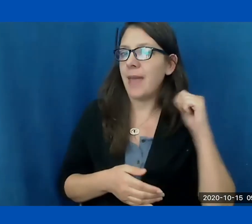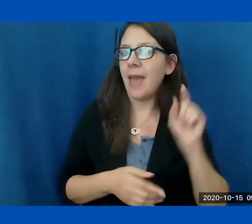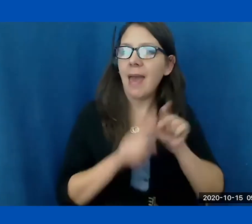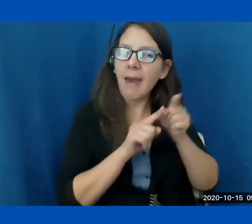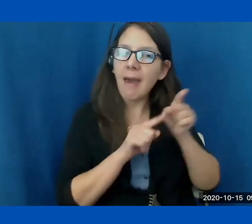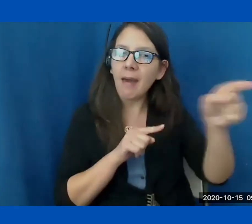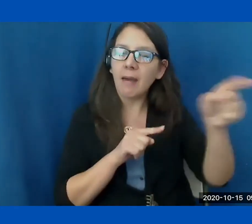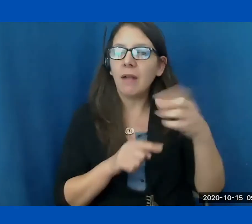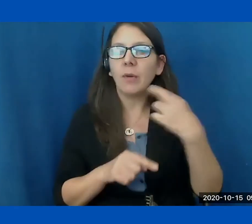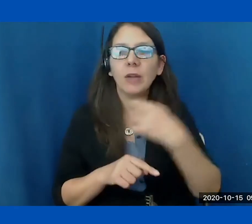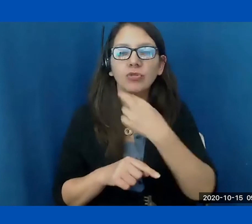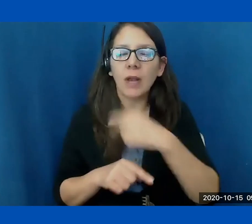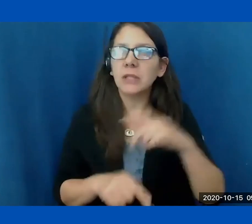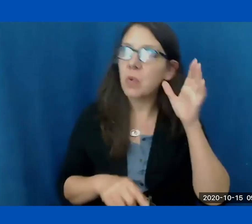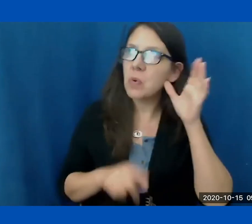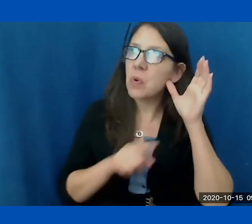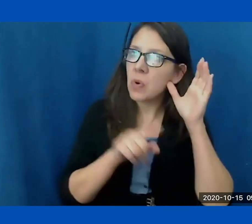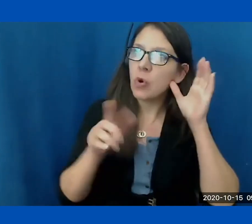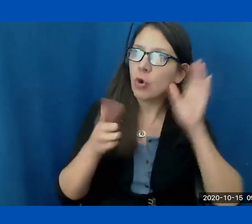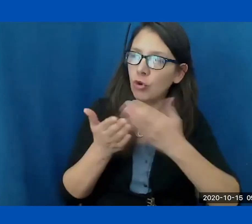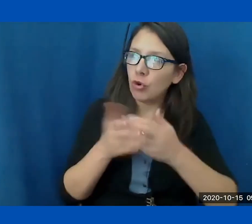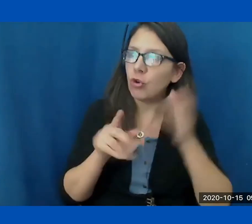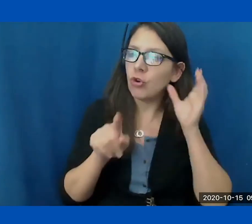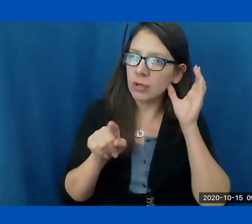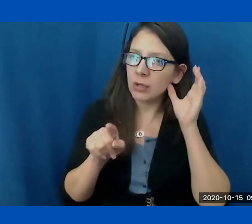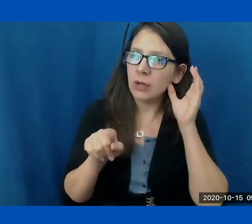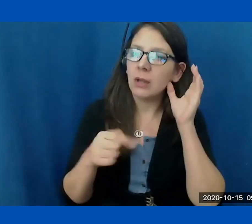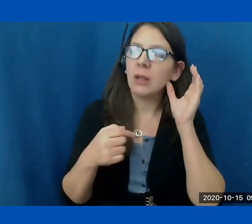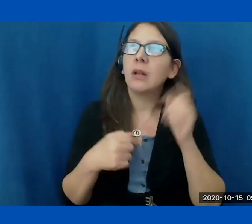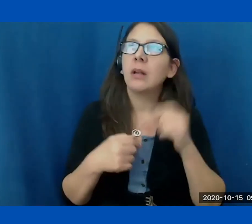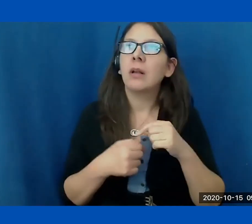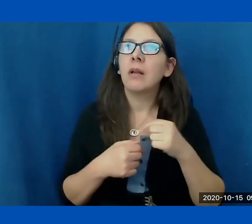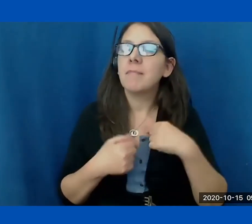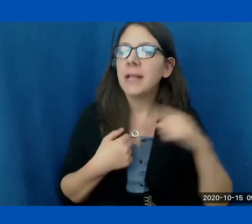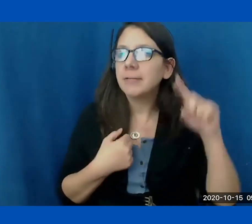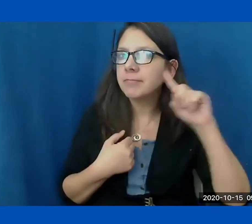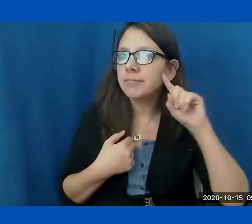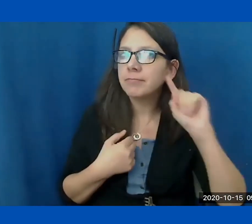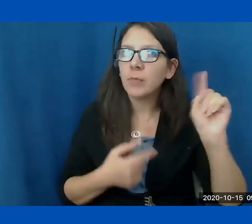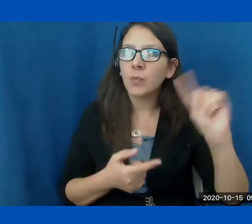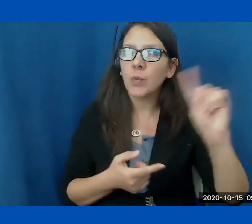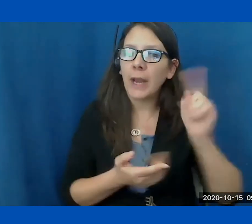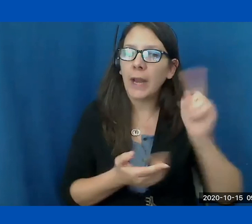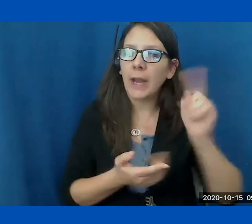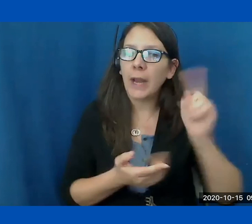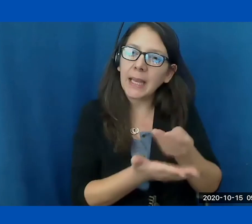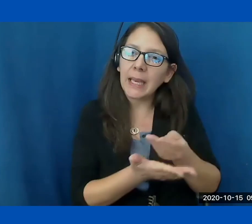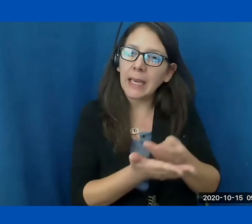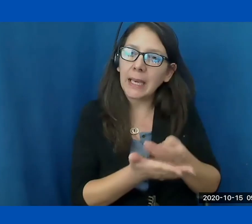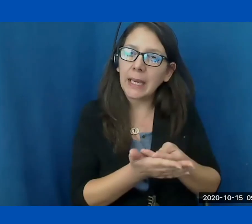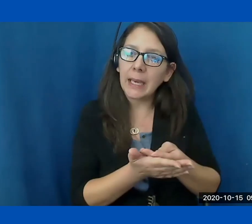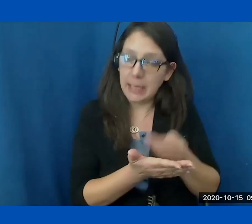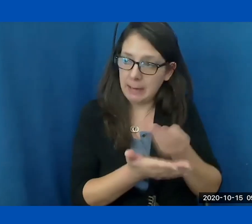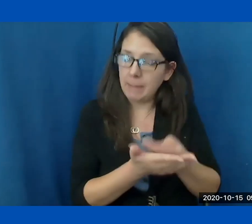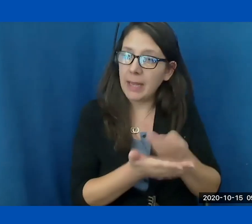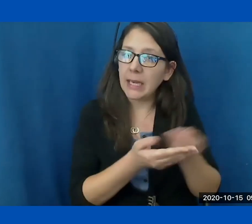and sizzling, that's the back of your restaurant. I listen for where money sounds like it's being, and transactions